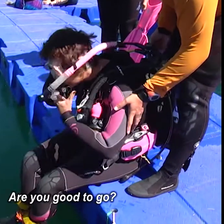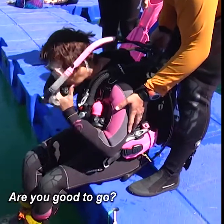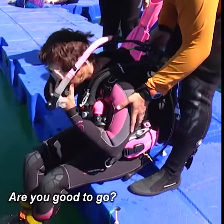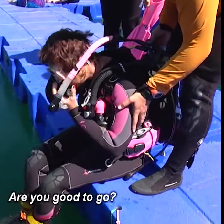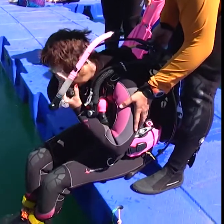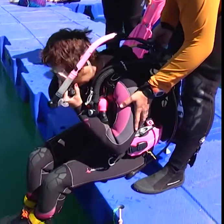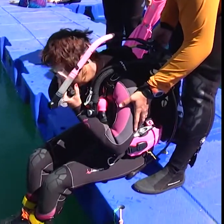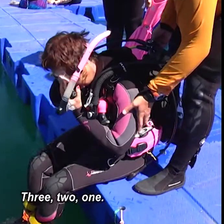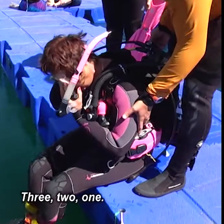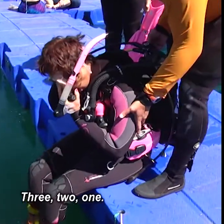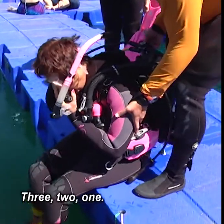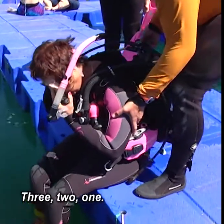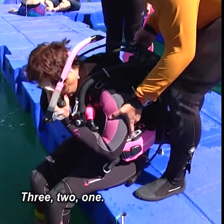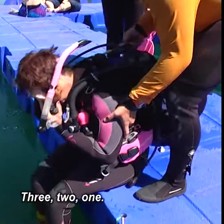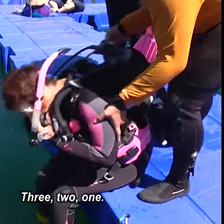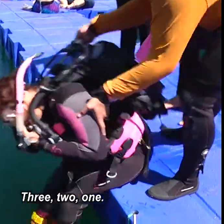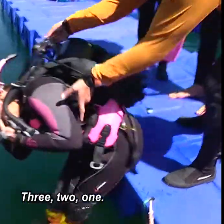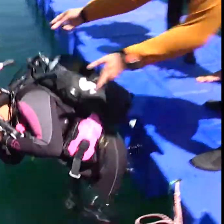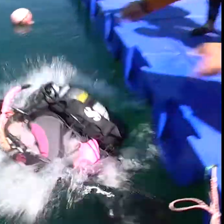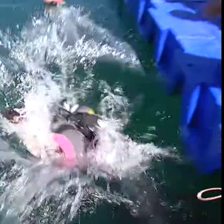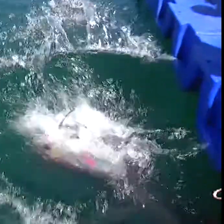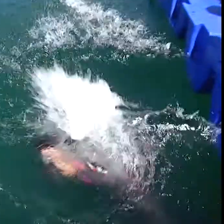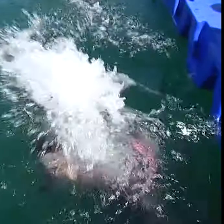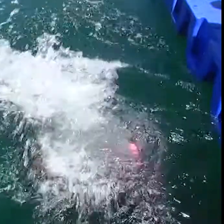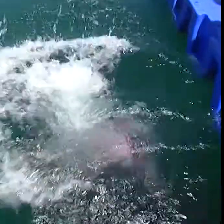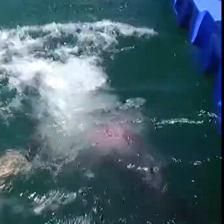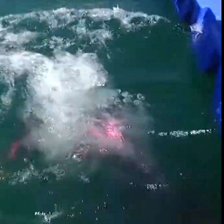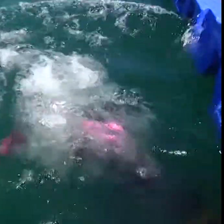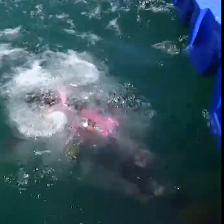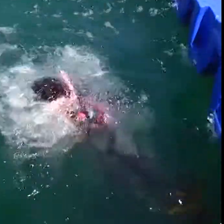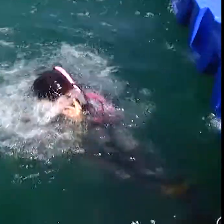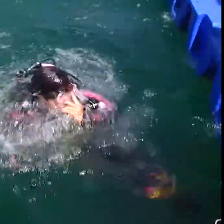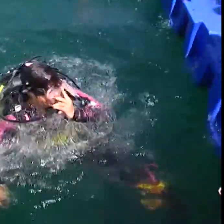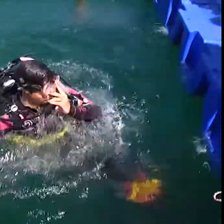Okay, you're good to go. And 3, 2, 1.